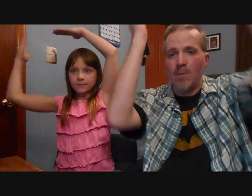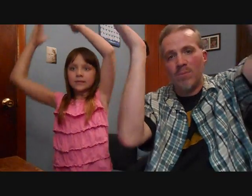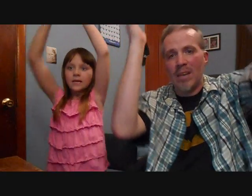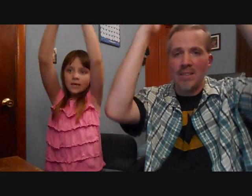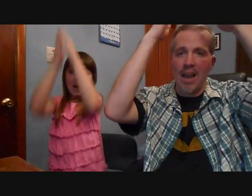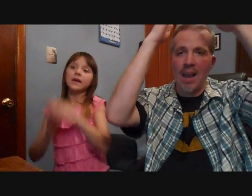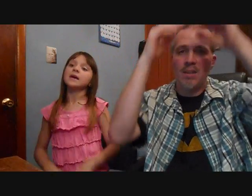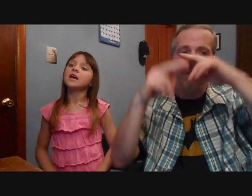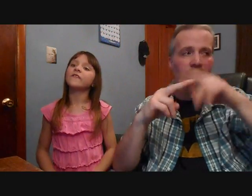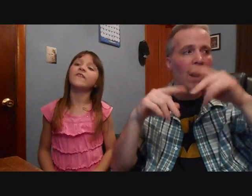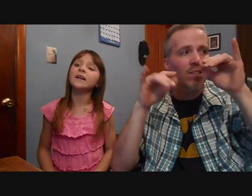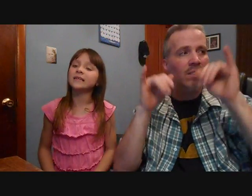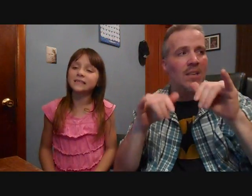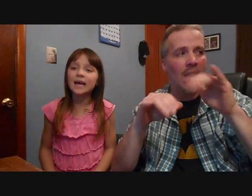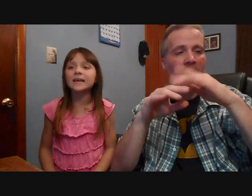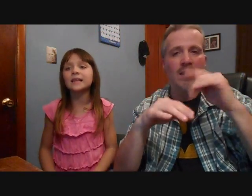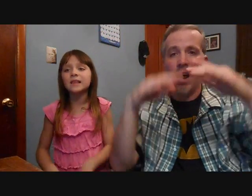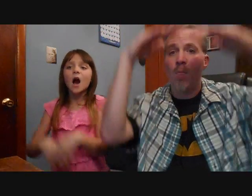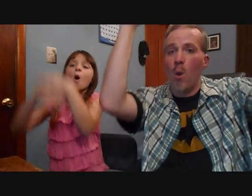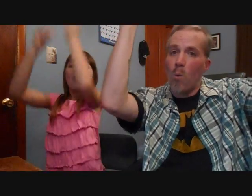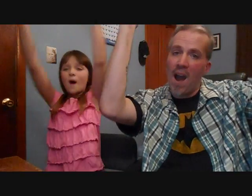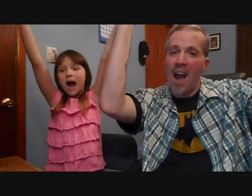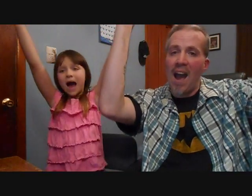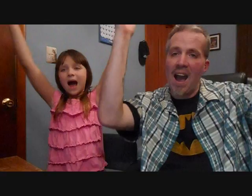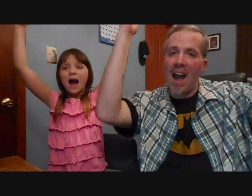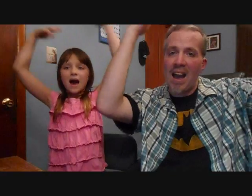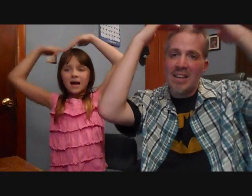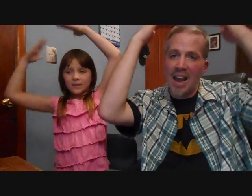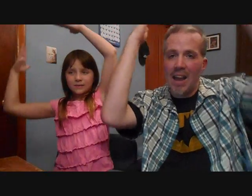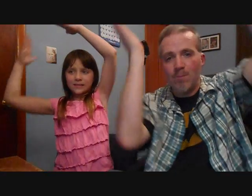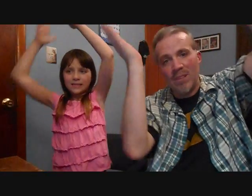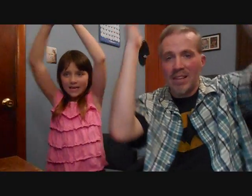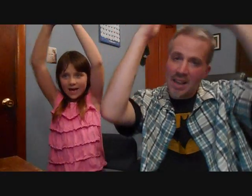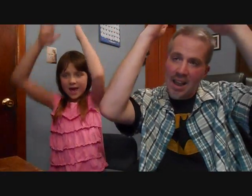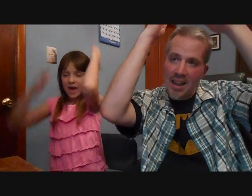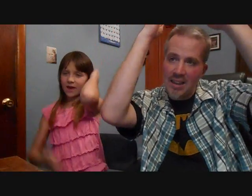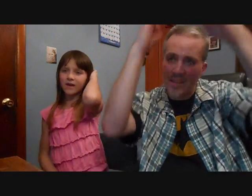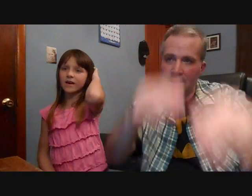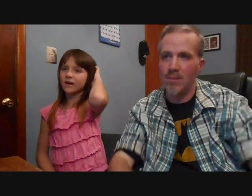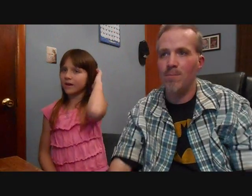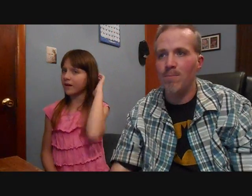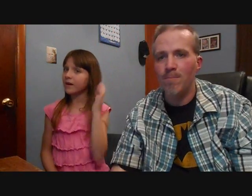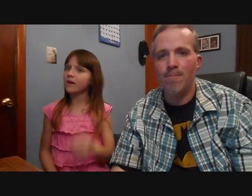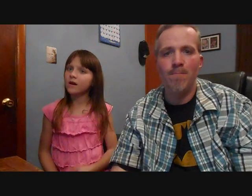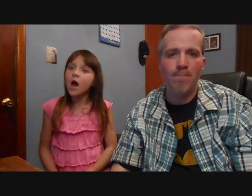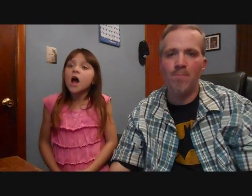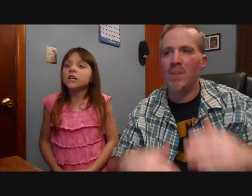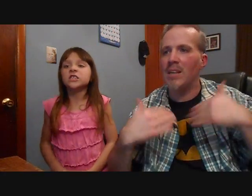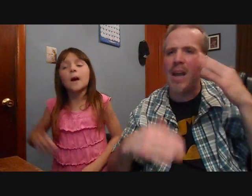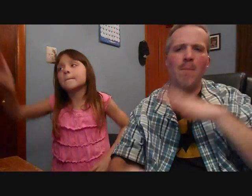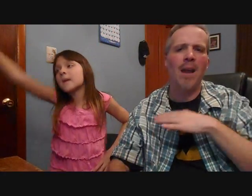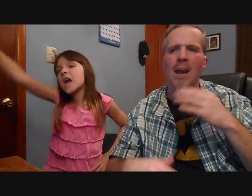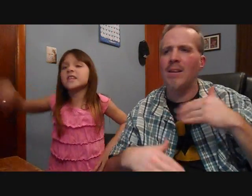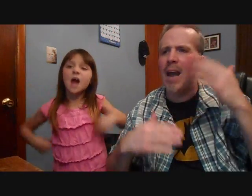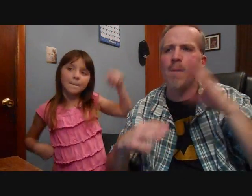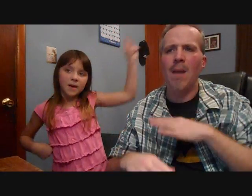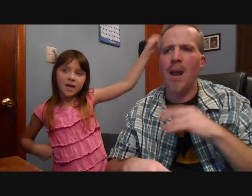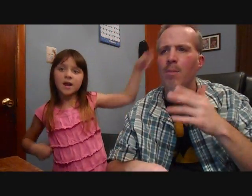YMCA It's fun to stay at the YMCA Young man young man